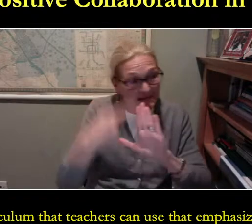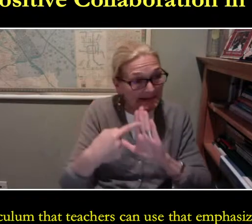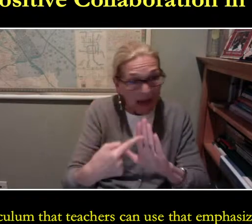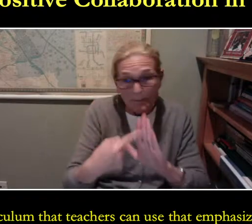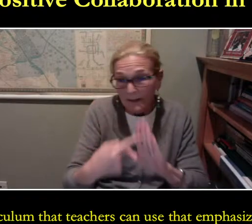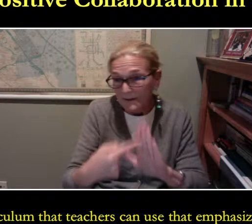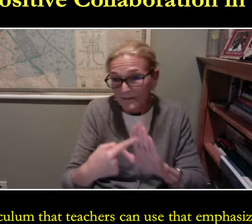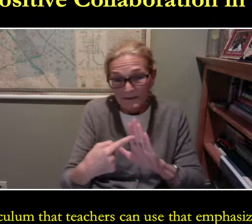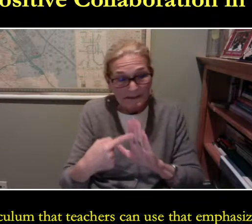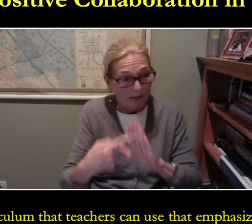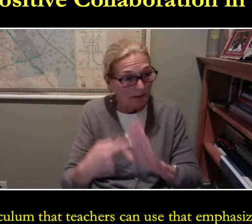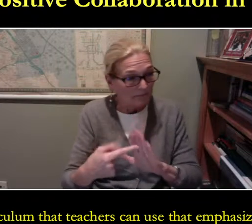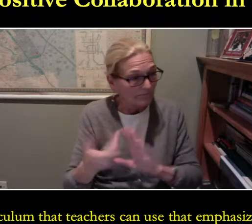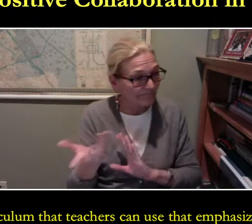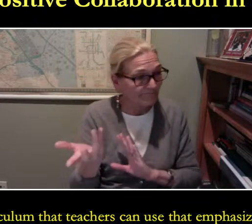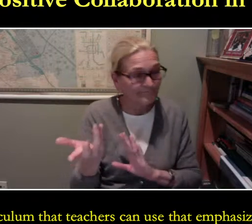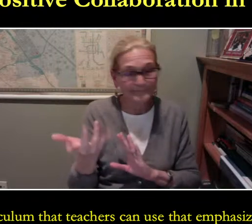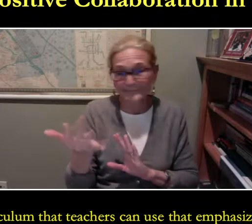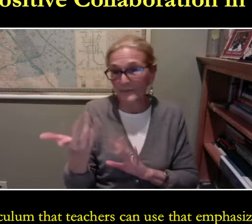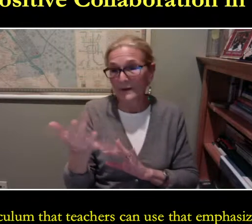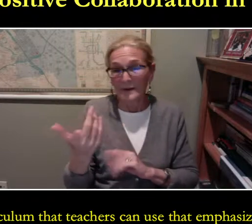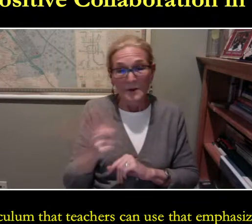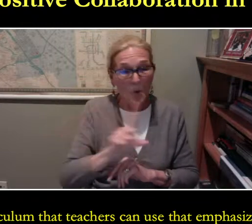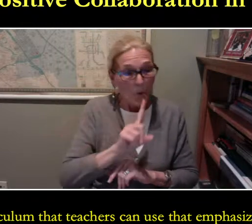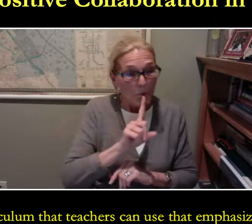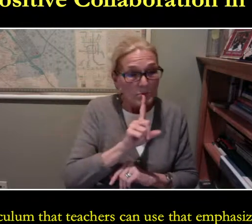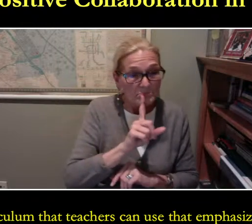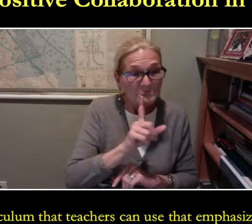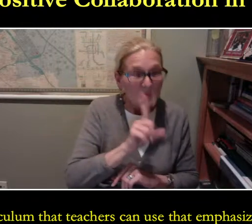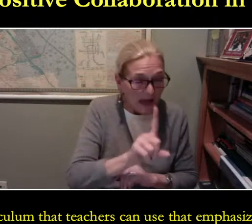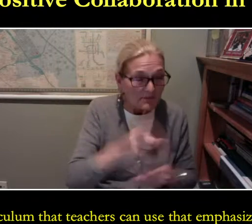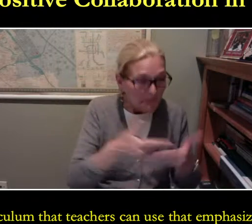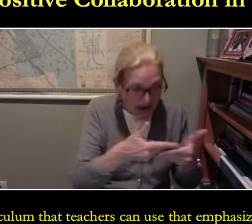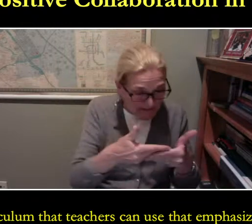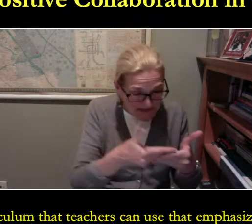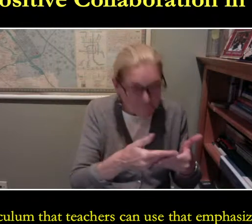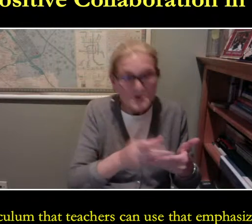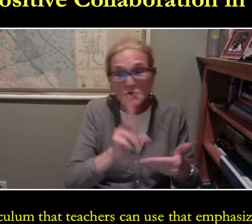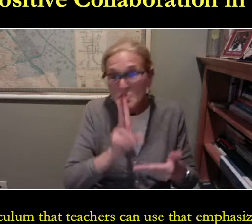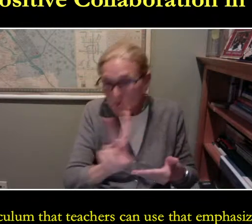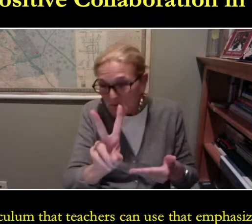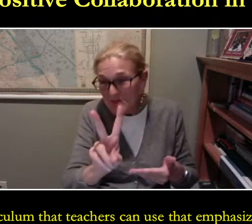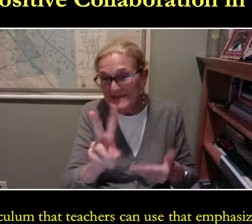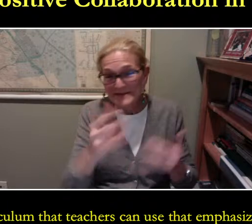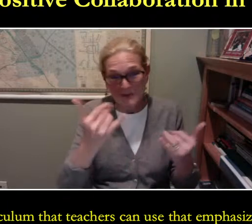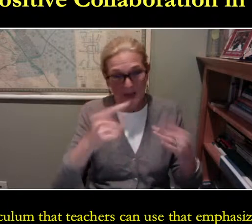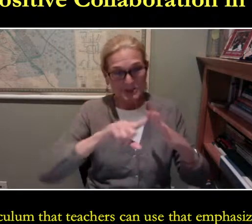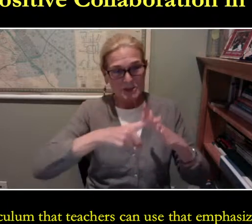it happens in the family. An example of that would be,